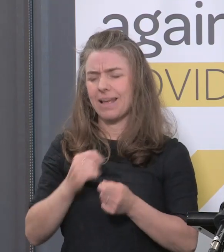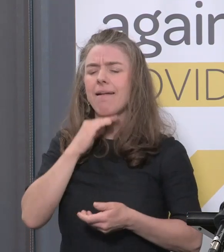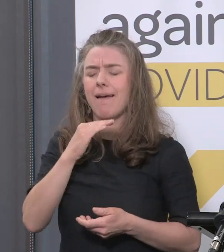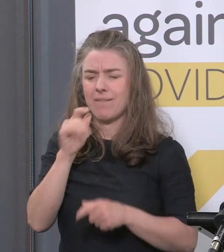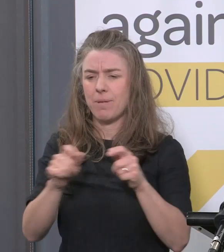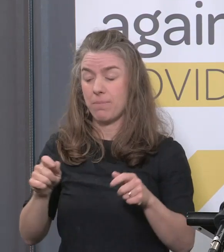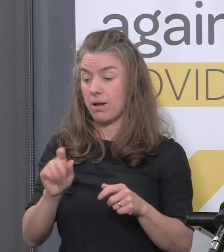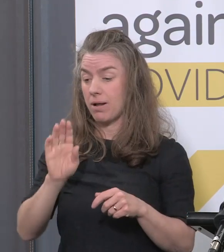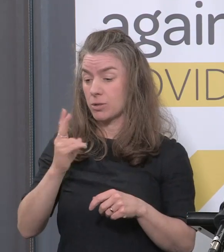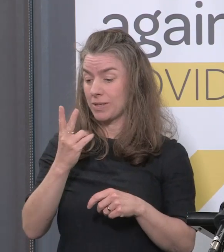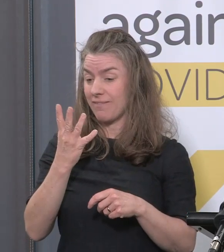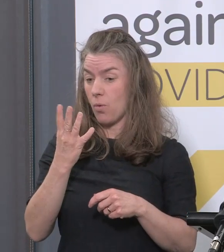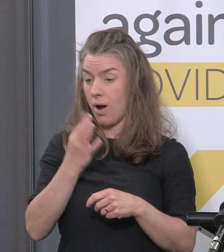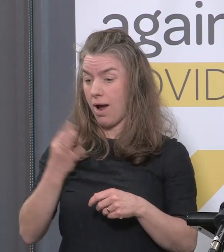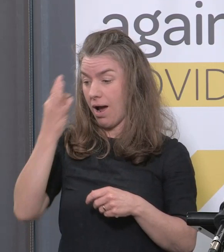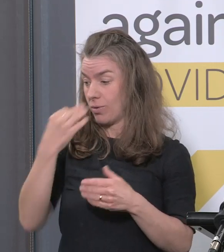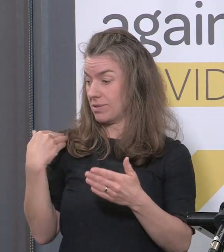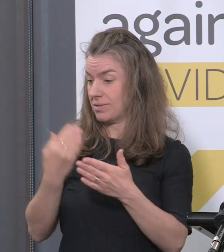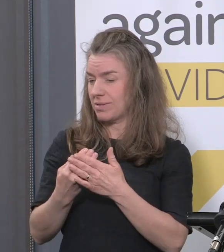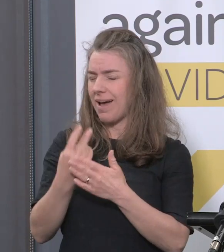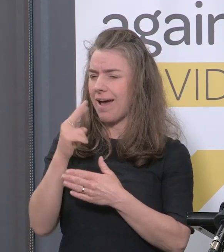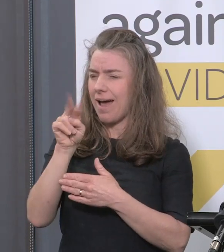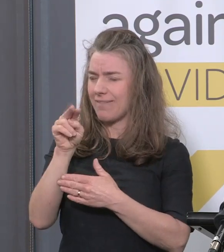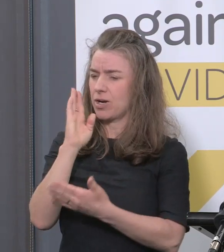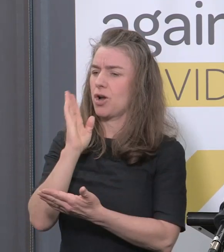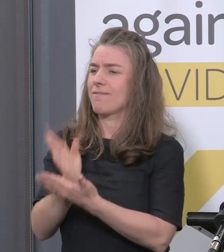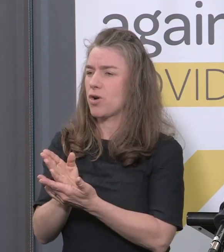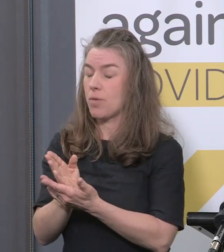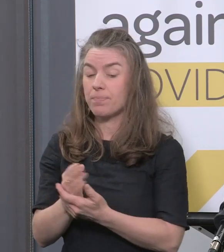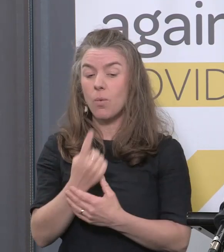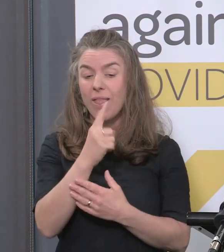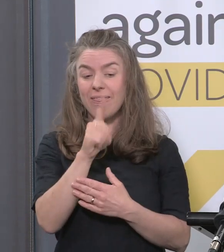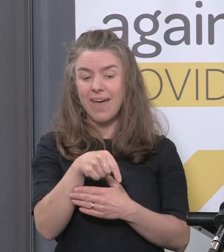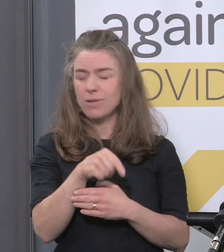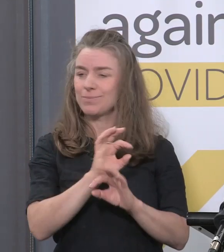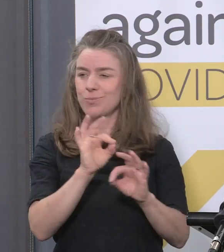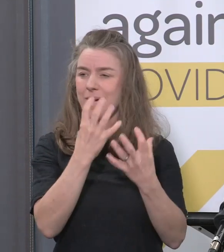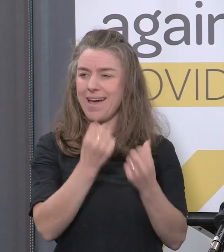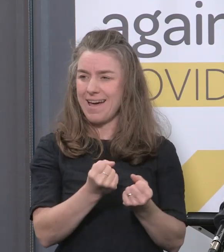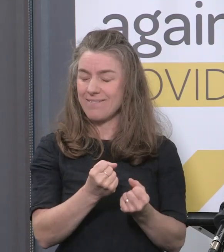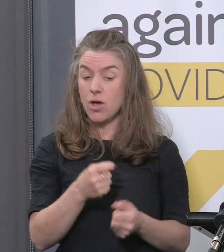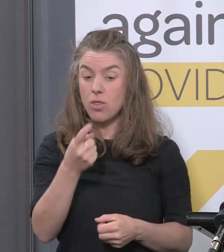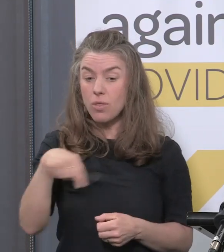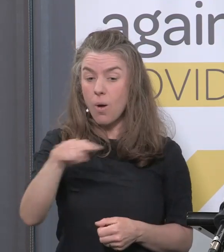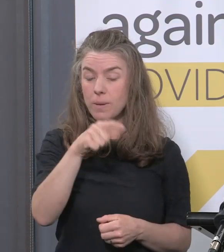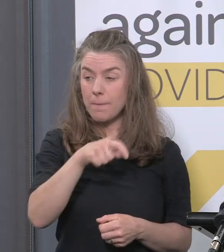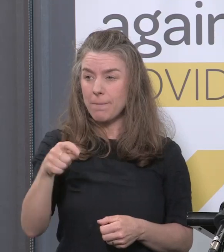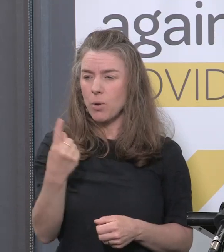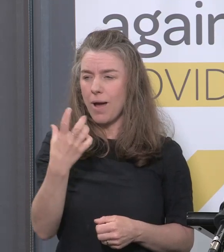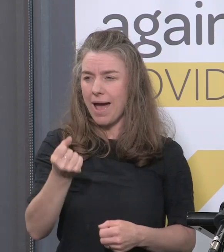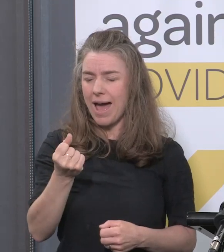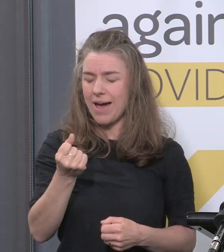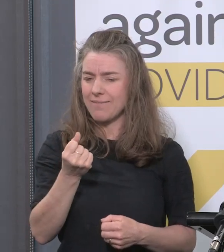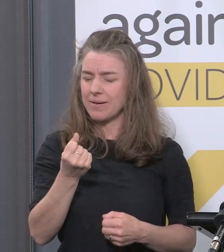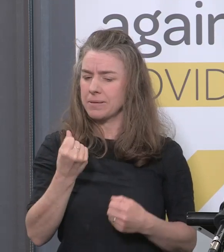11 positive tests. And nearly 1,000 negative tests. All of those would have been in people who had symptoms that